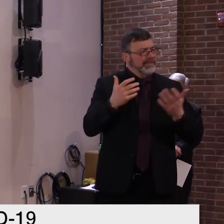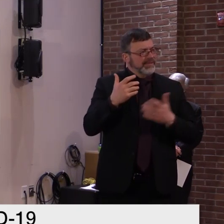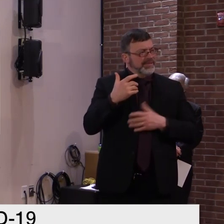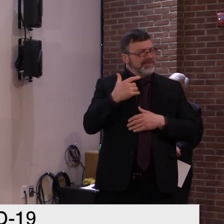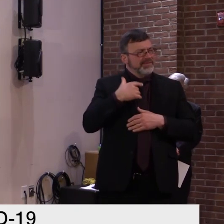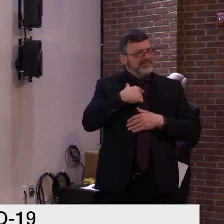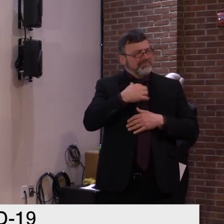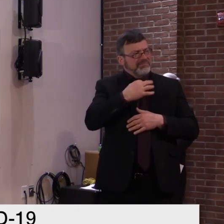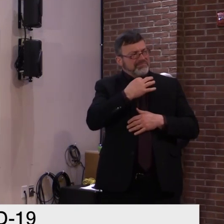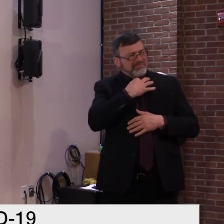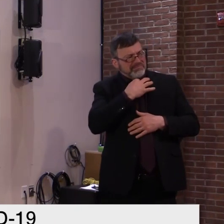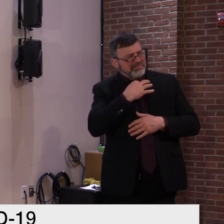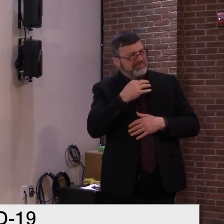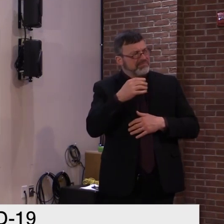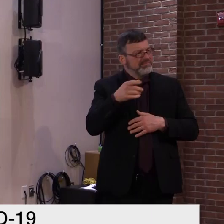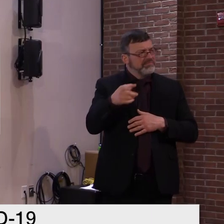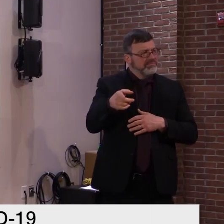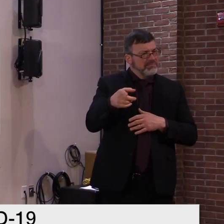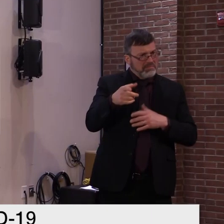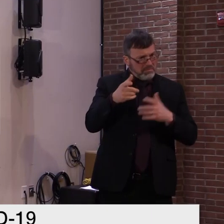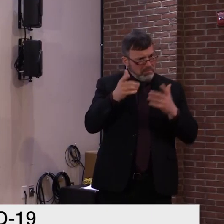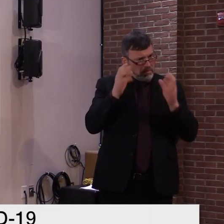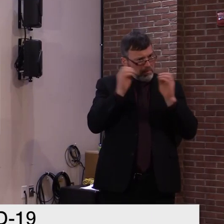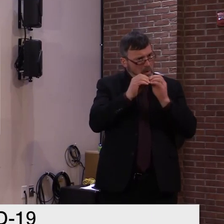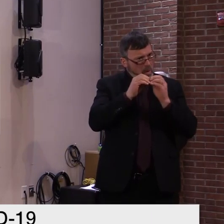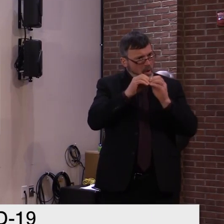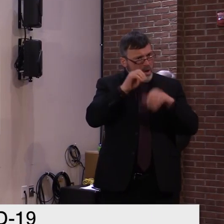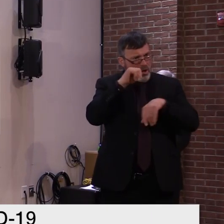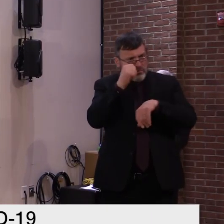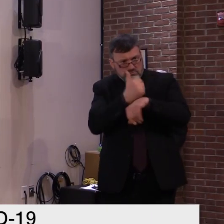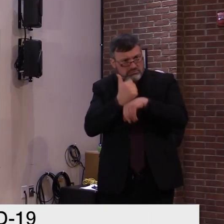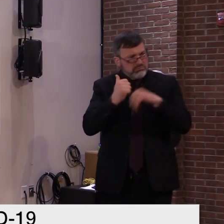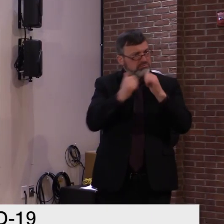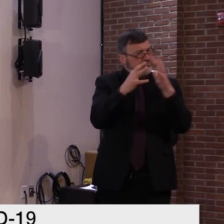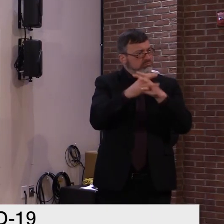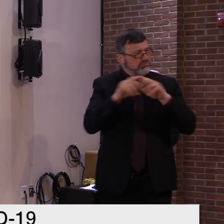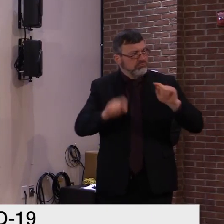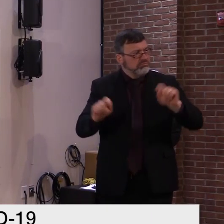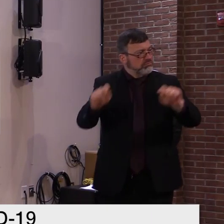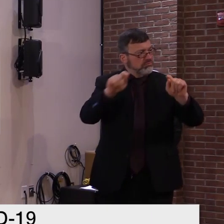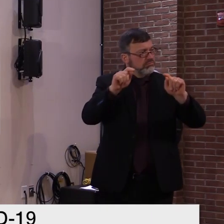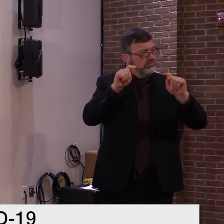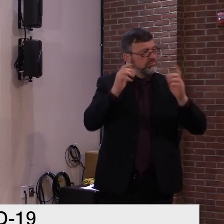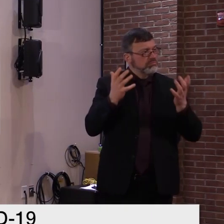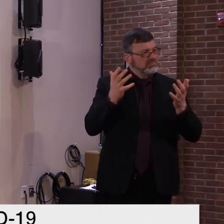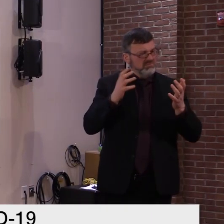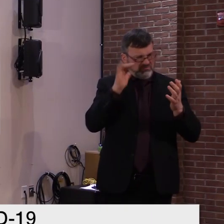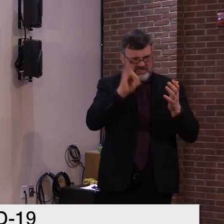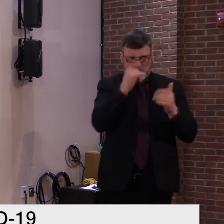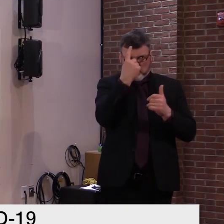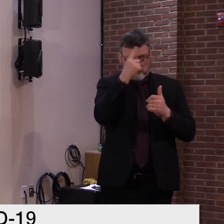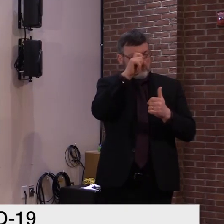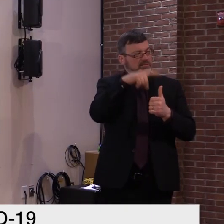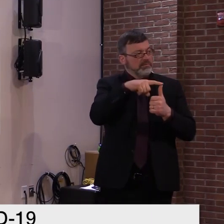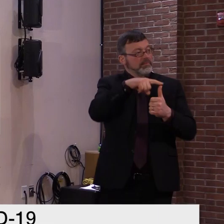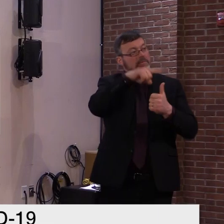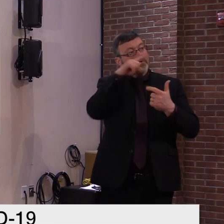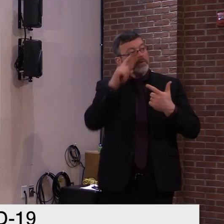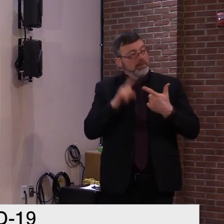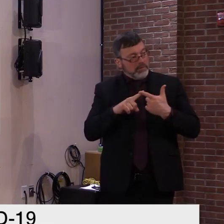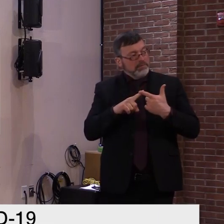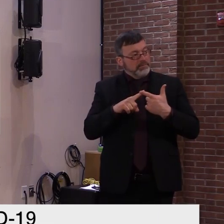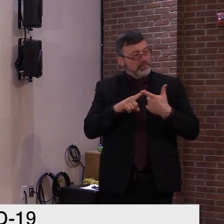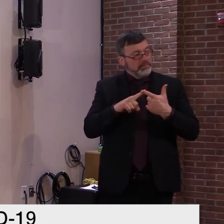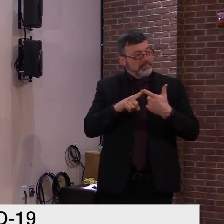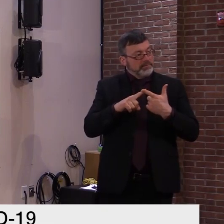PCR tests. And also, sort of as a follow-up, was one person told me that they were